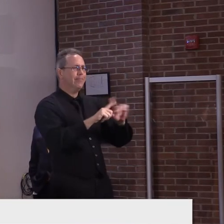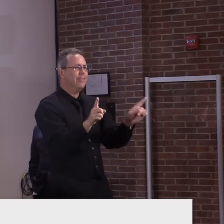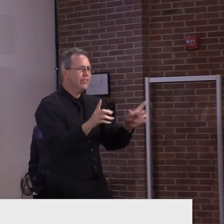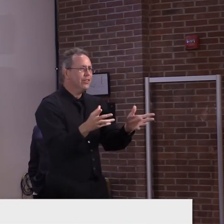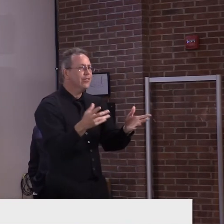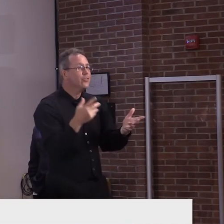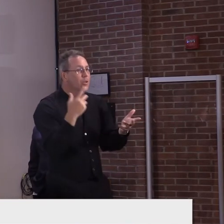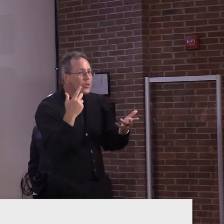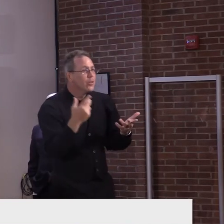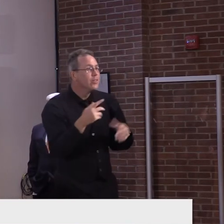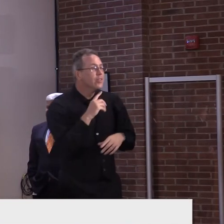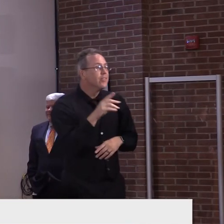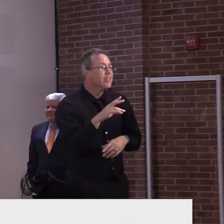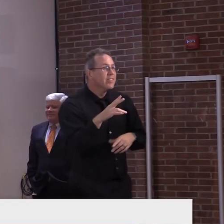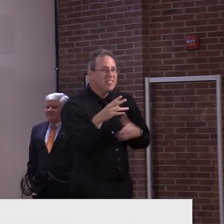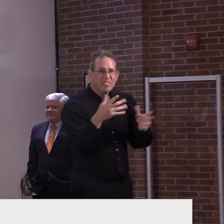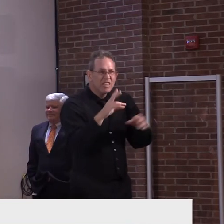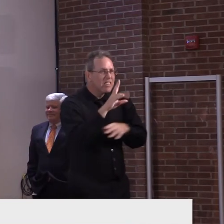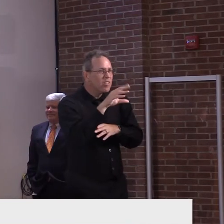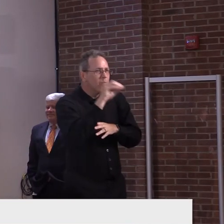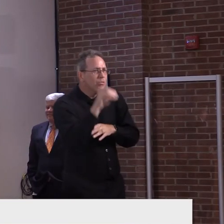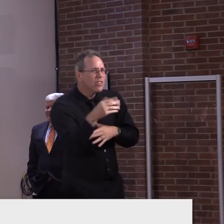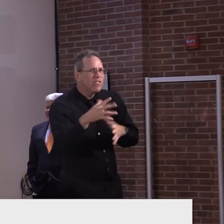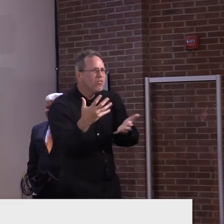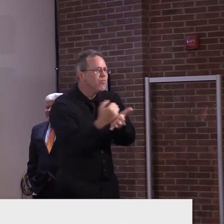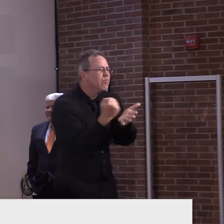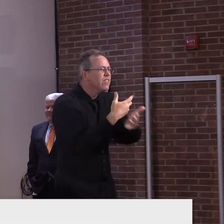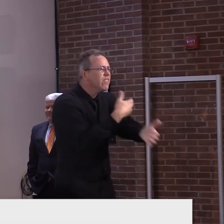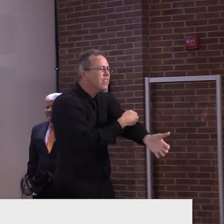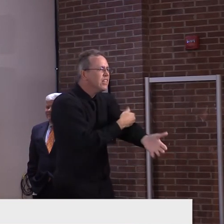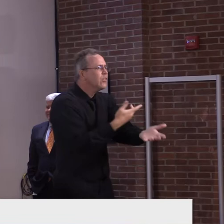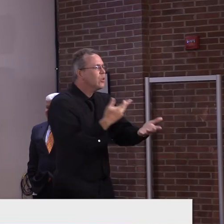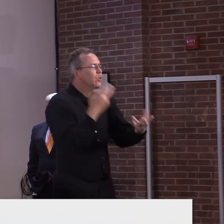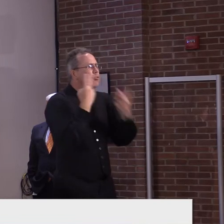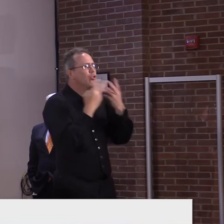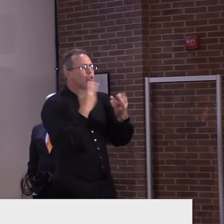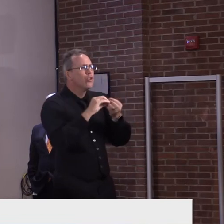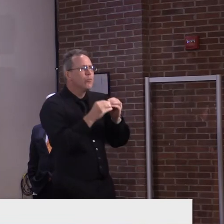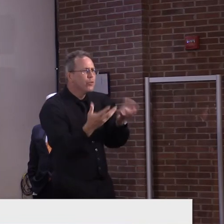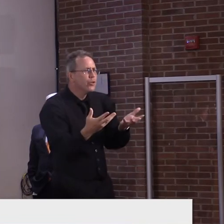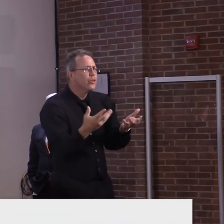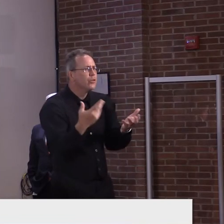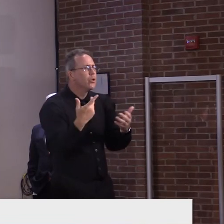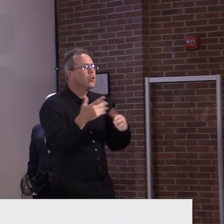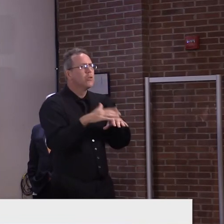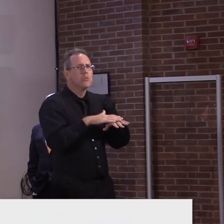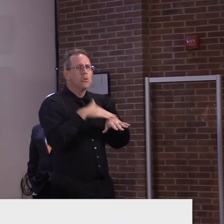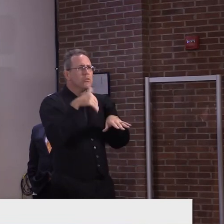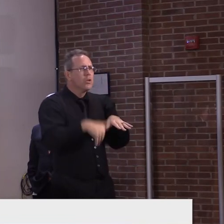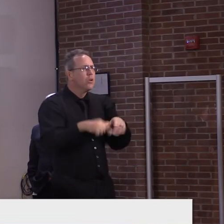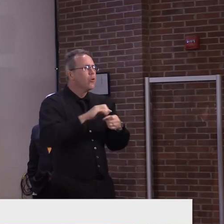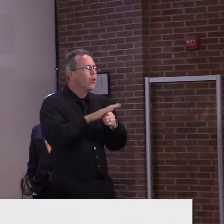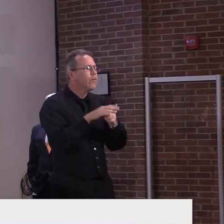being vaccinated, that's going to have a significant impact on transmission, but also on how we approach contact tracing.